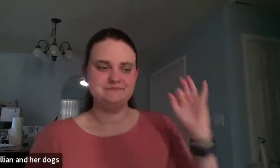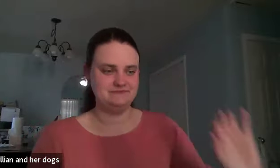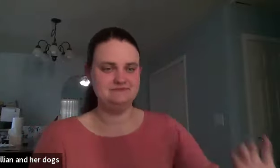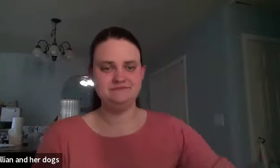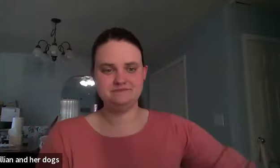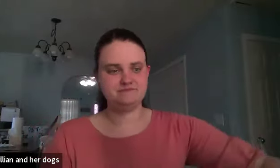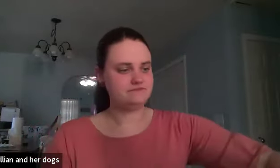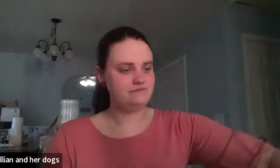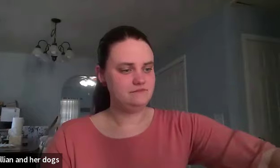cat.